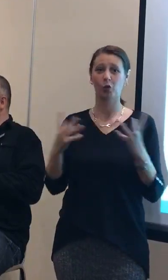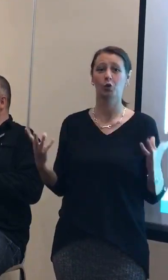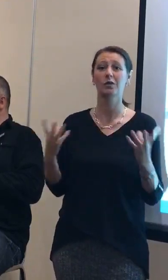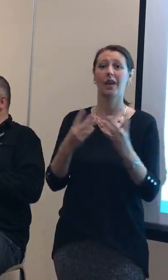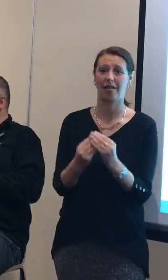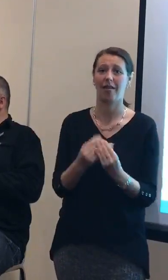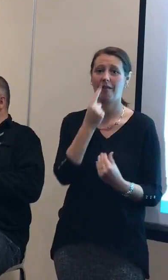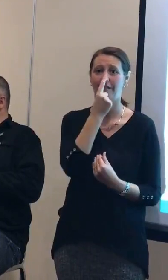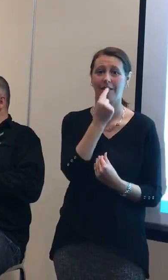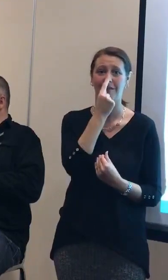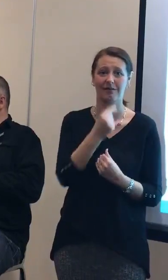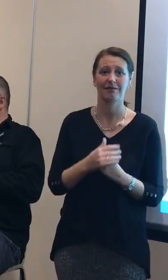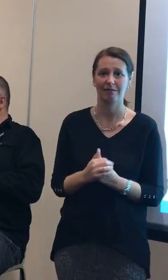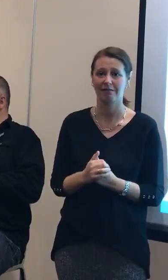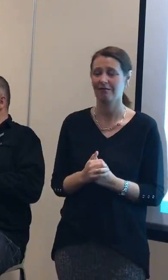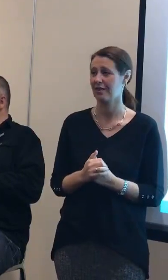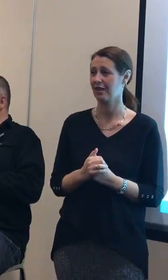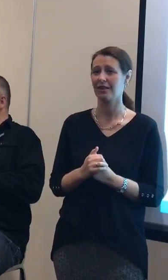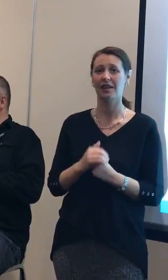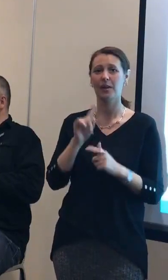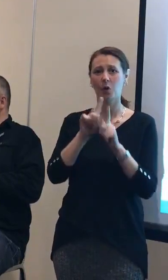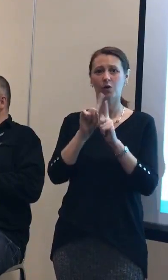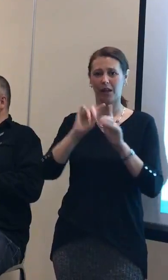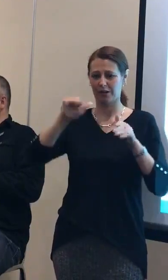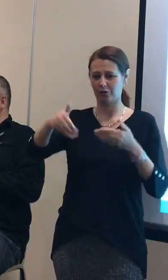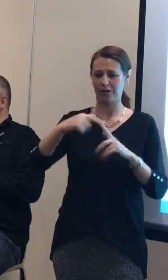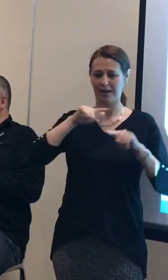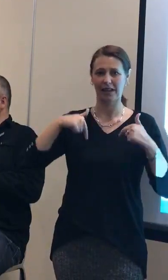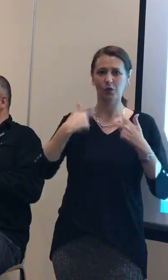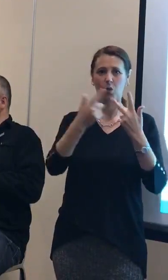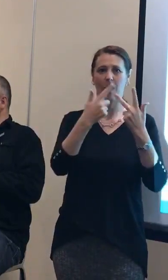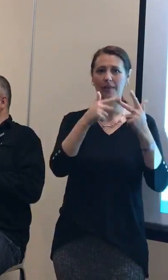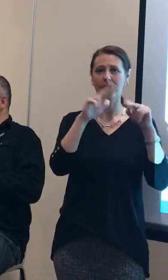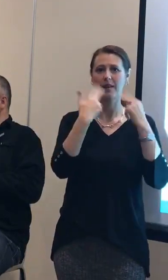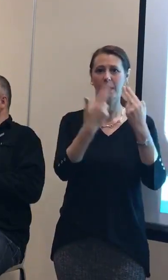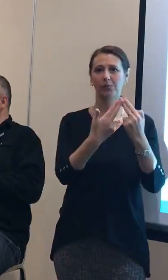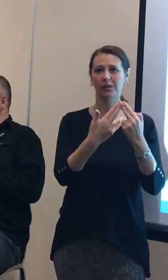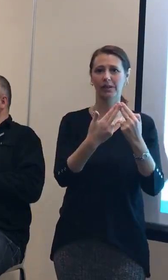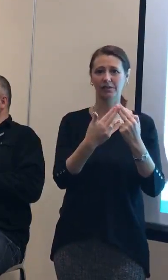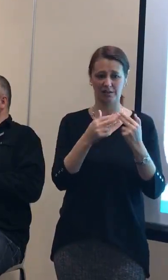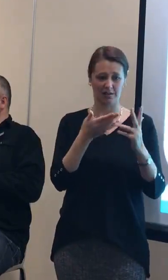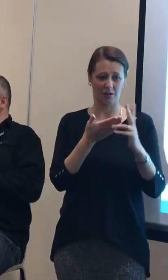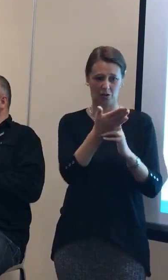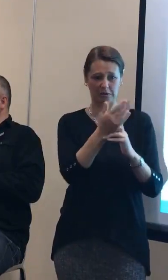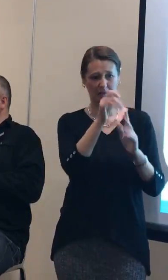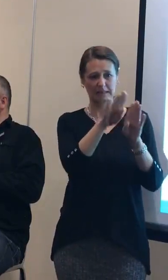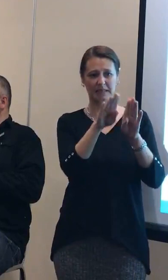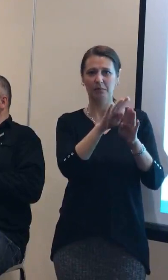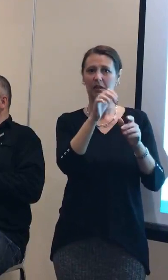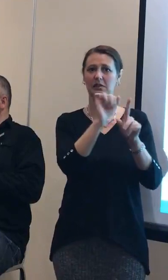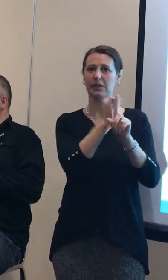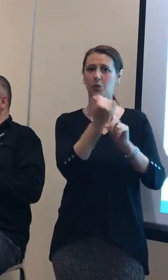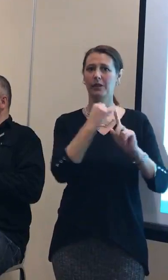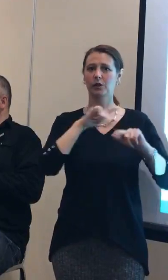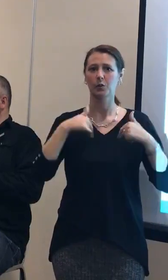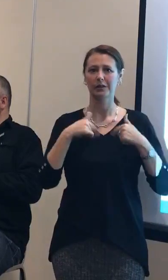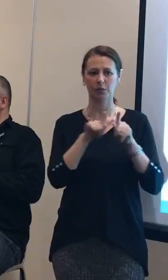together. Plus, it introduces us to other families that are going through similar